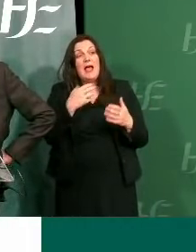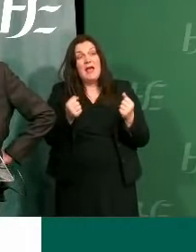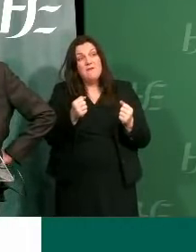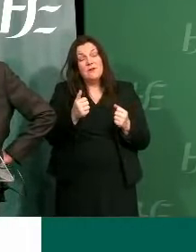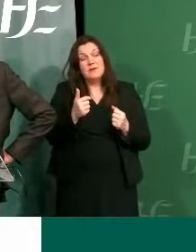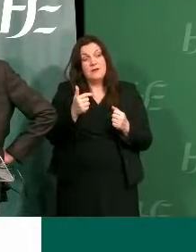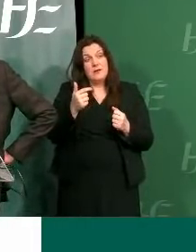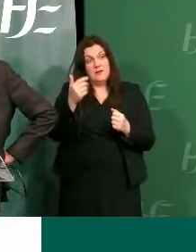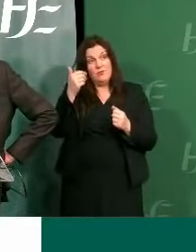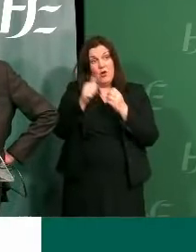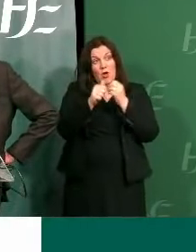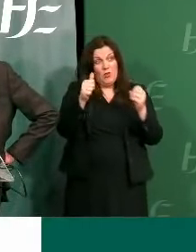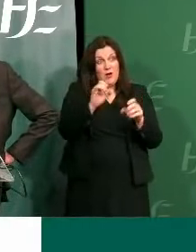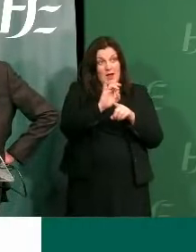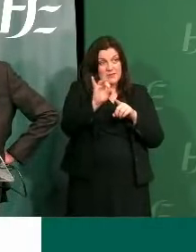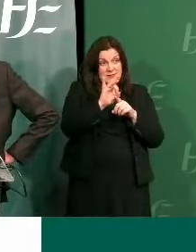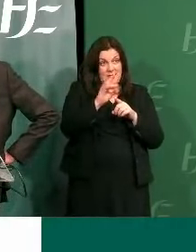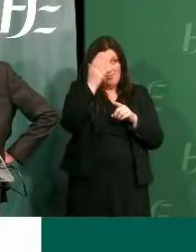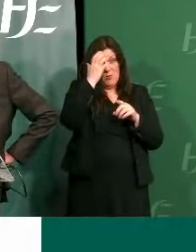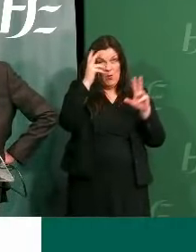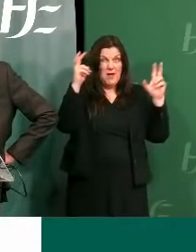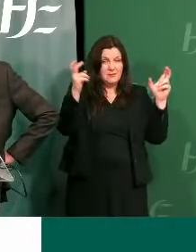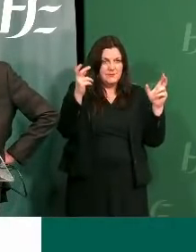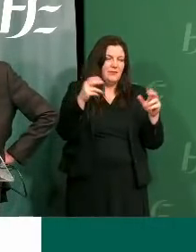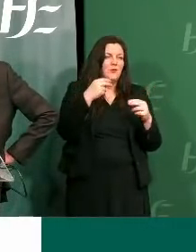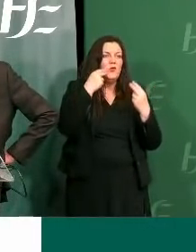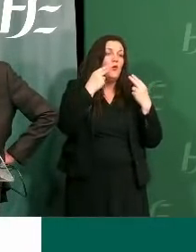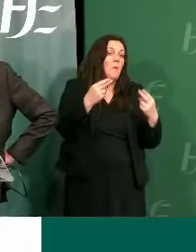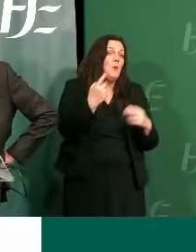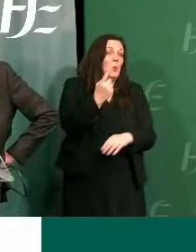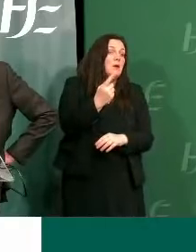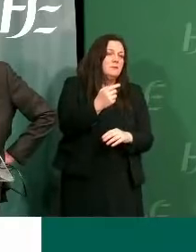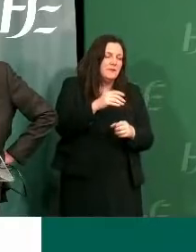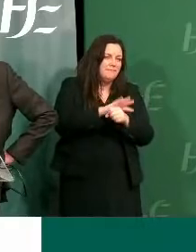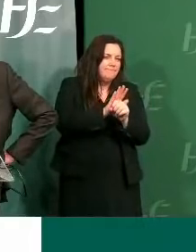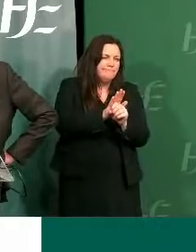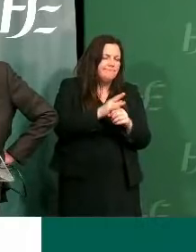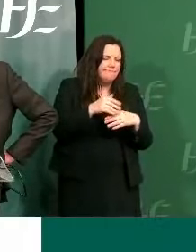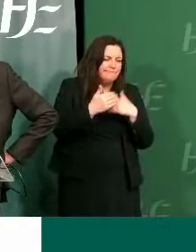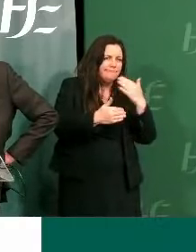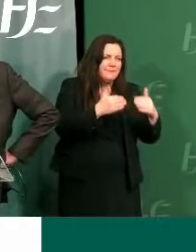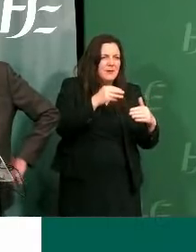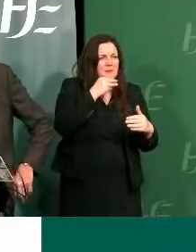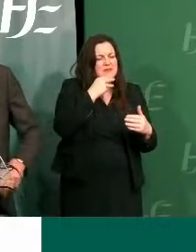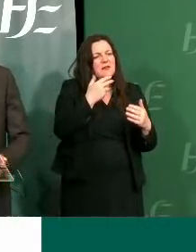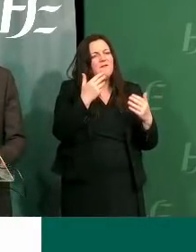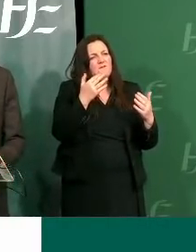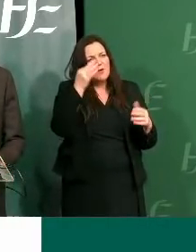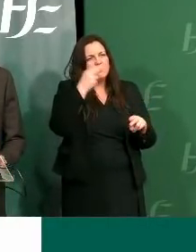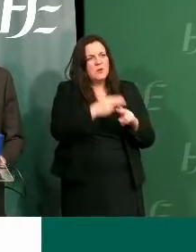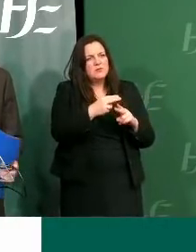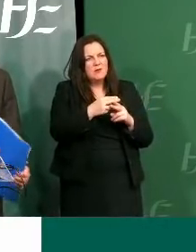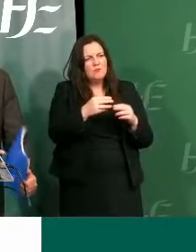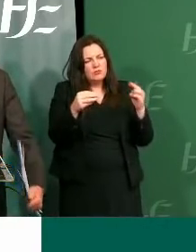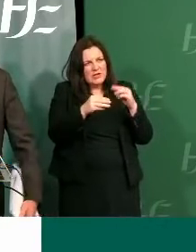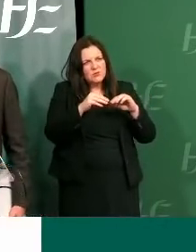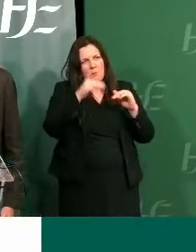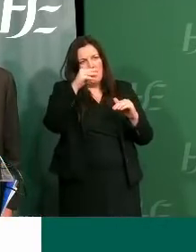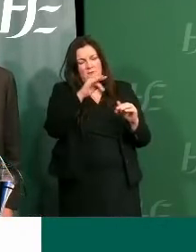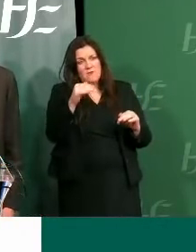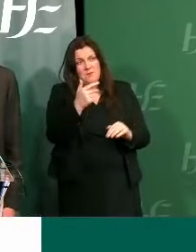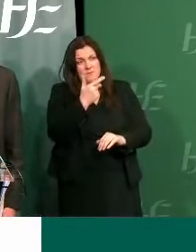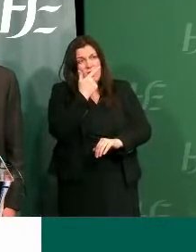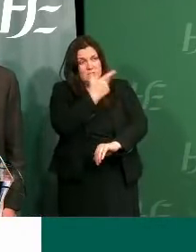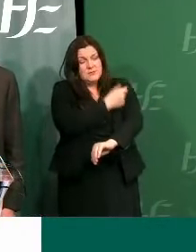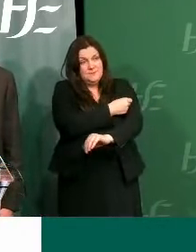the wild-type virus, the original one, show a high level of protection. And these findings suggest a booster dose is required and should provide